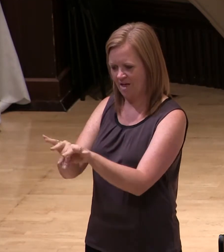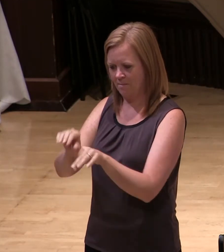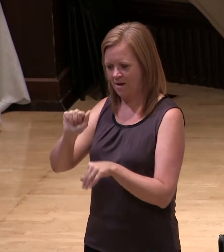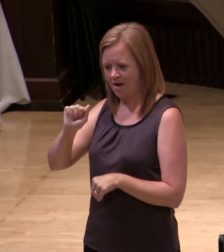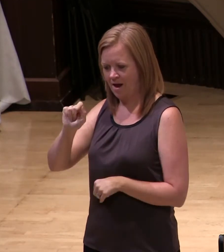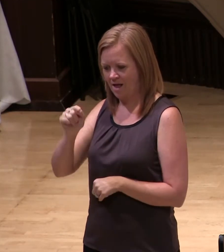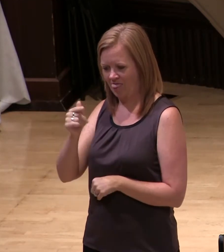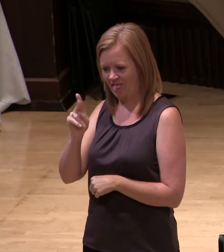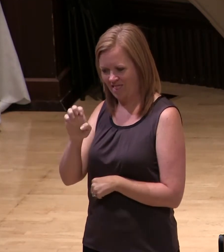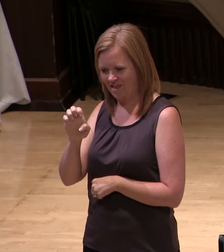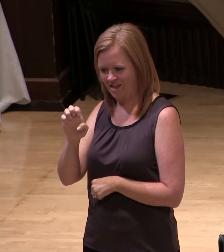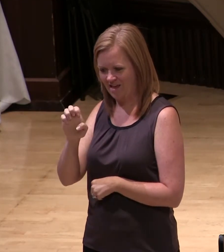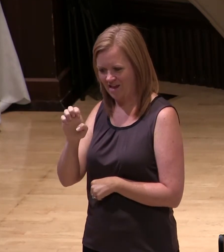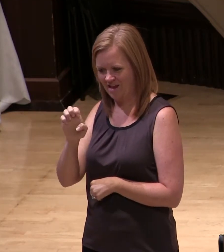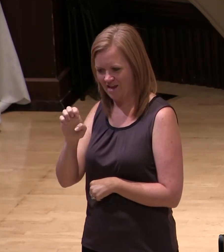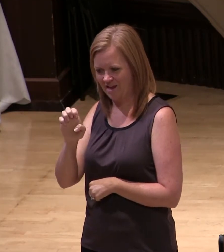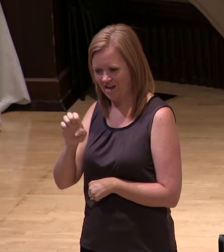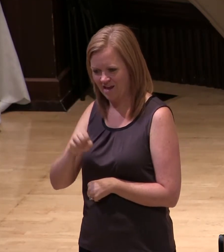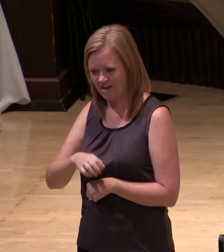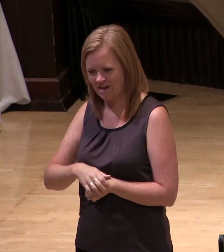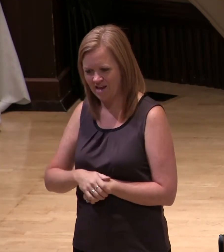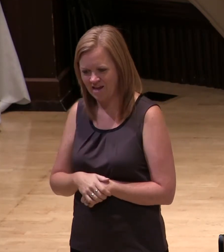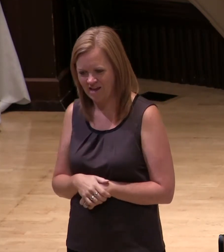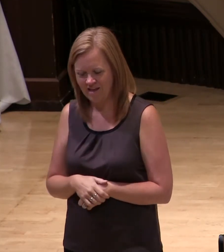he became the